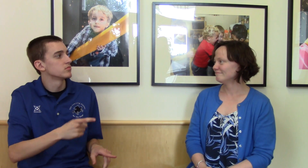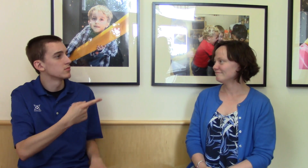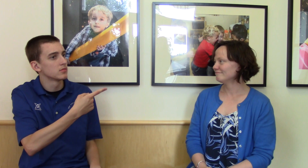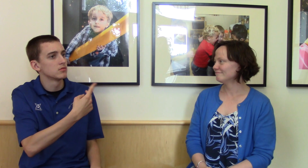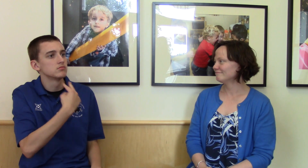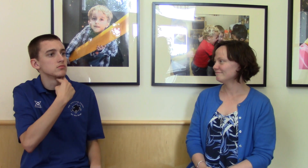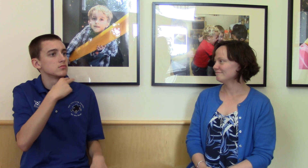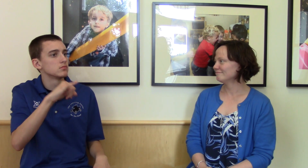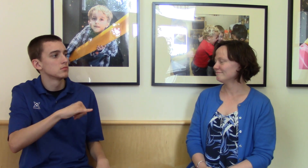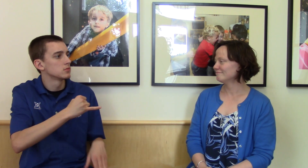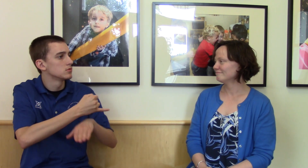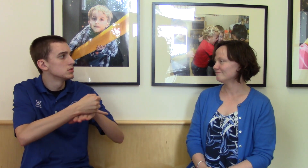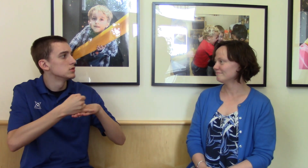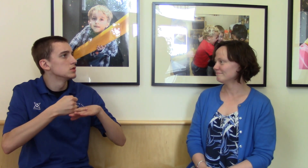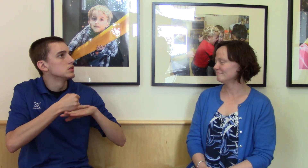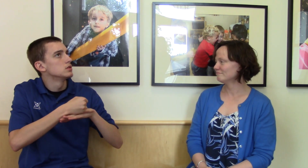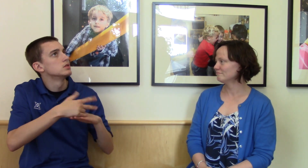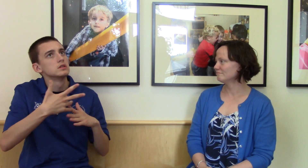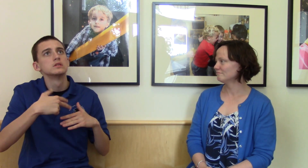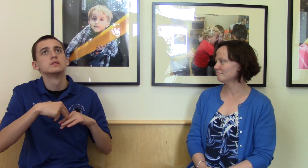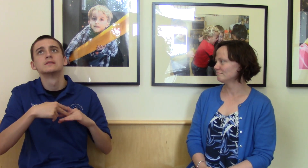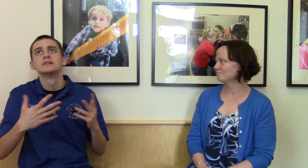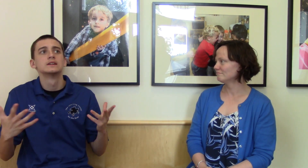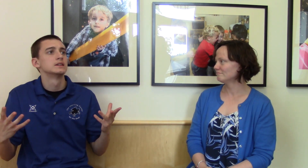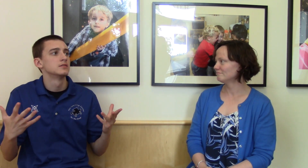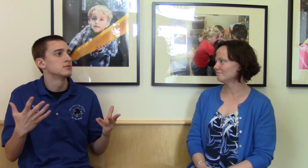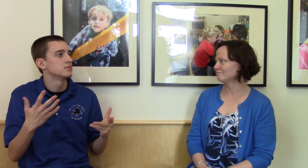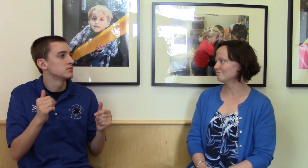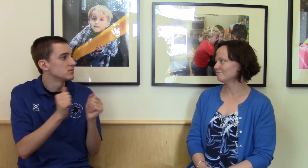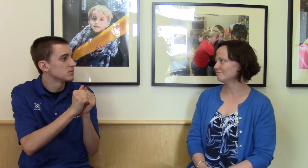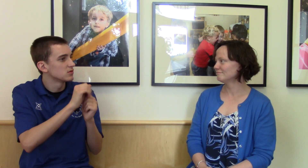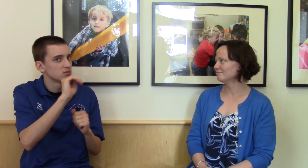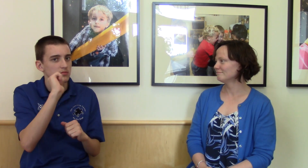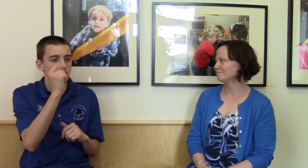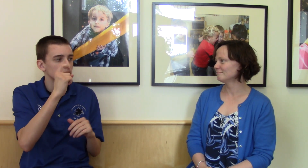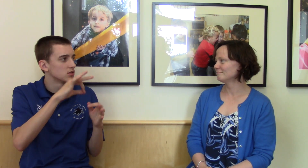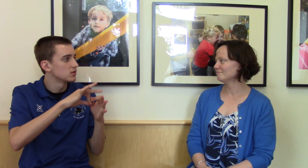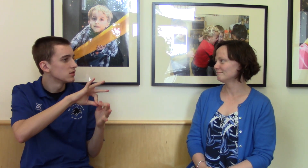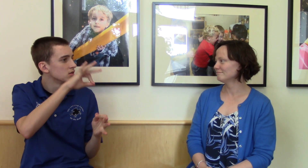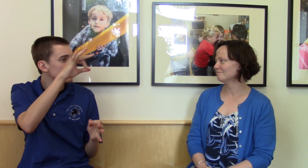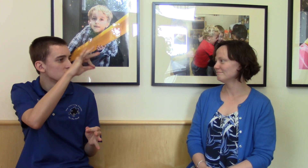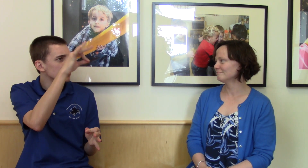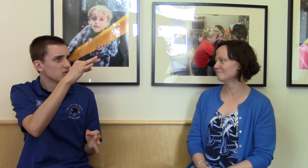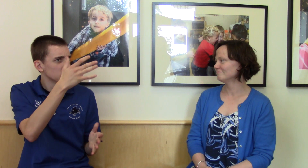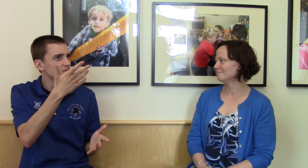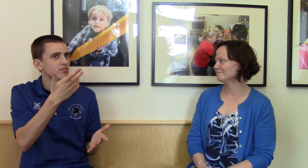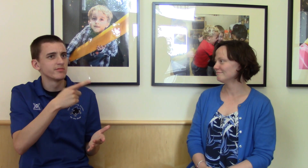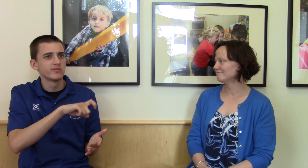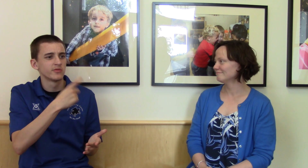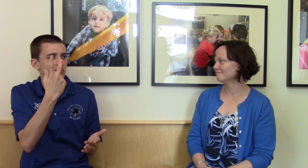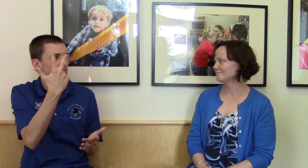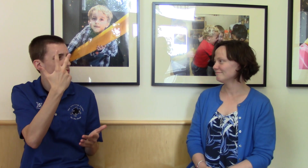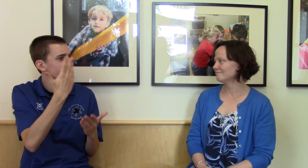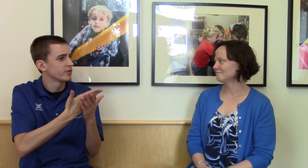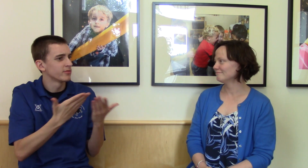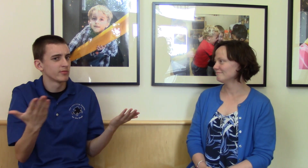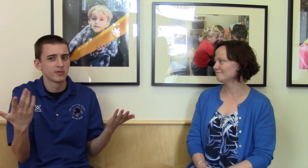I have a question for you. Suppose you were stranded on an island with Max the Learning Center ghost.